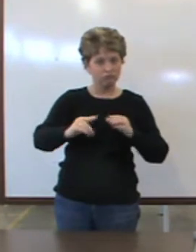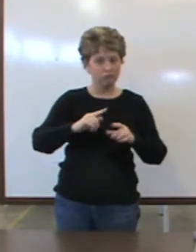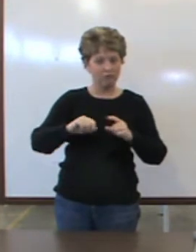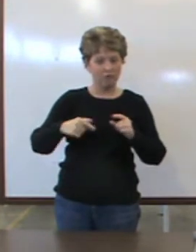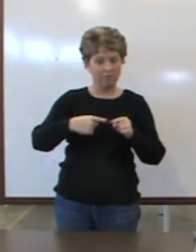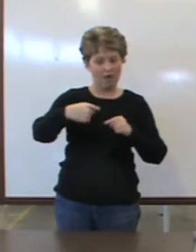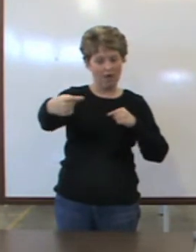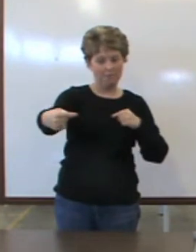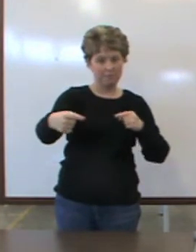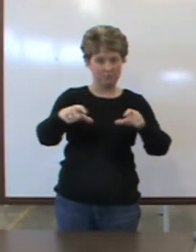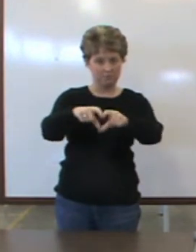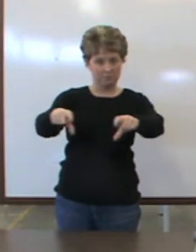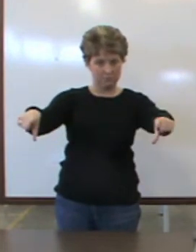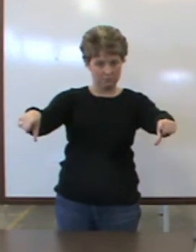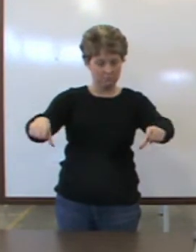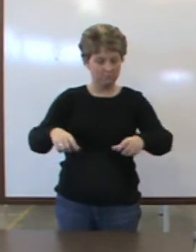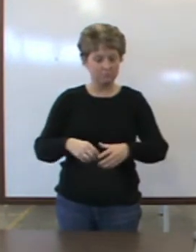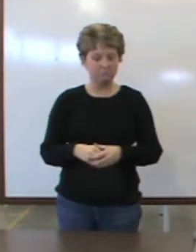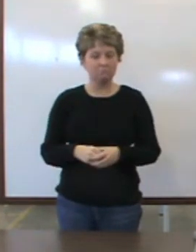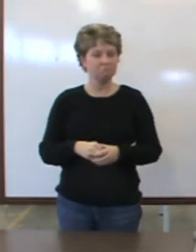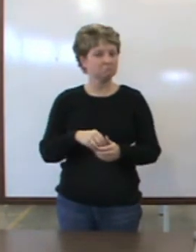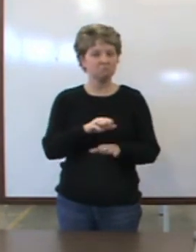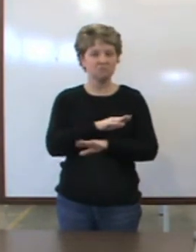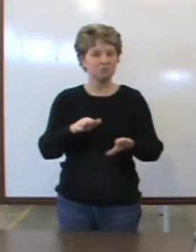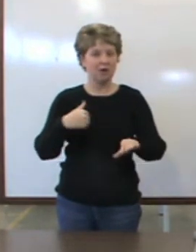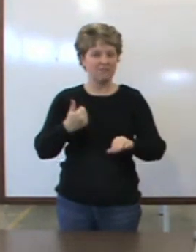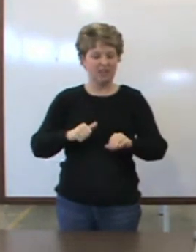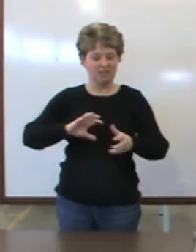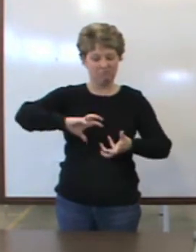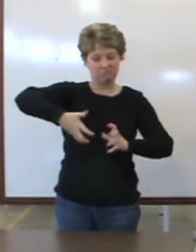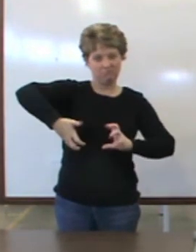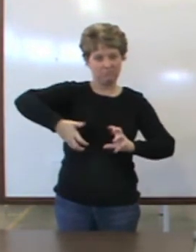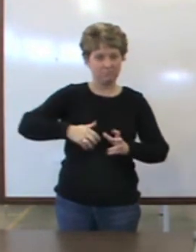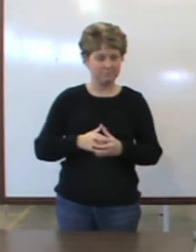the opposite frame, so you don't have any twists.